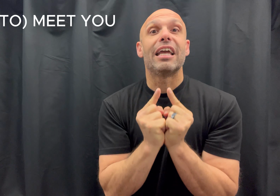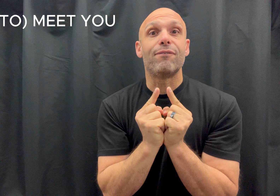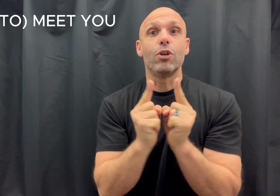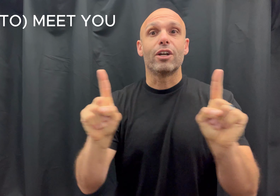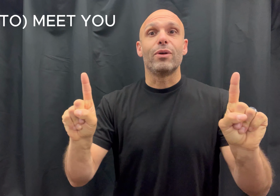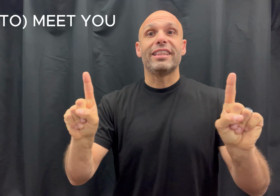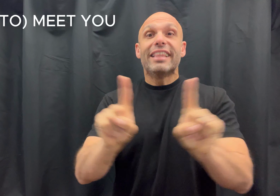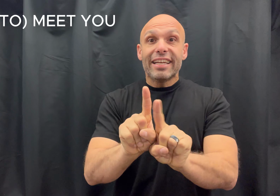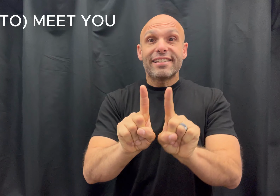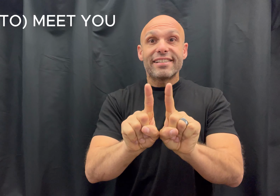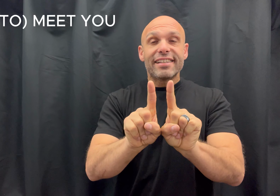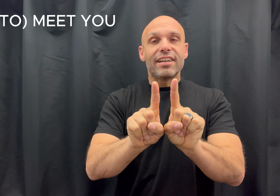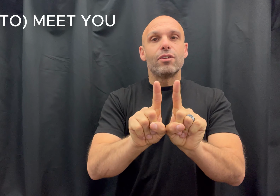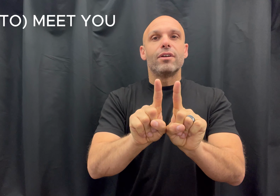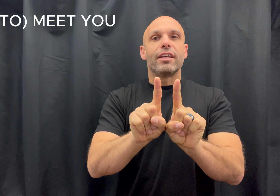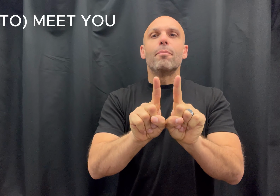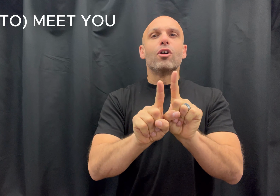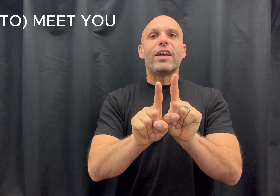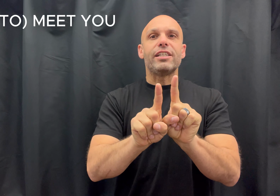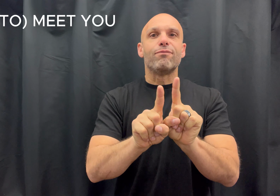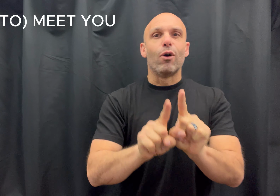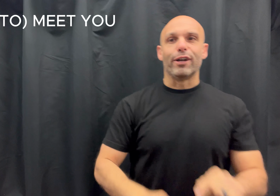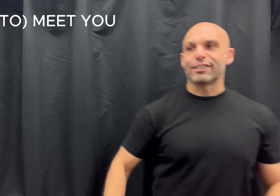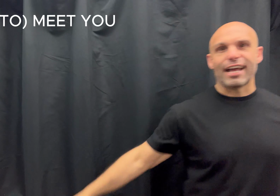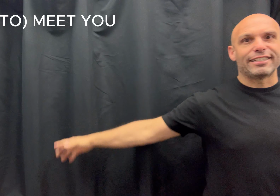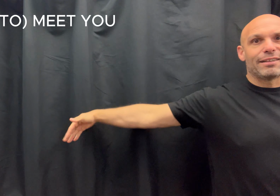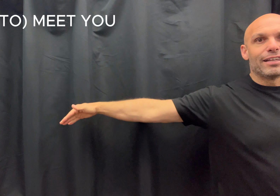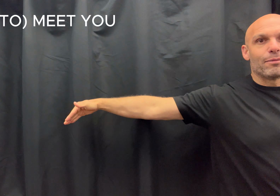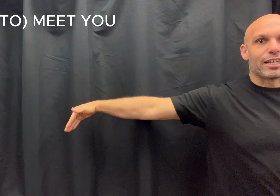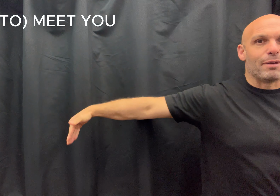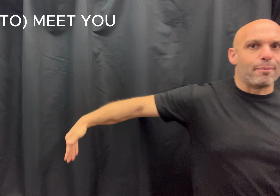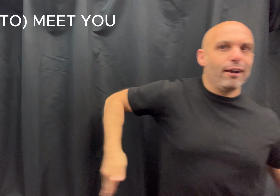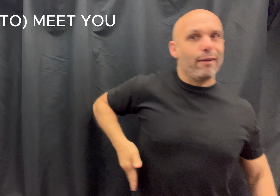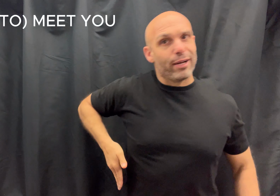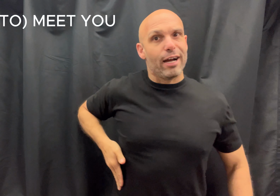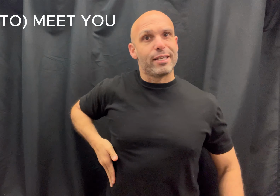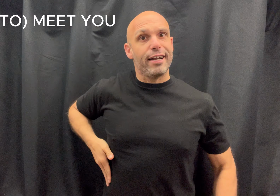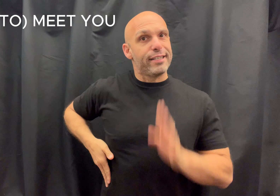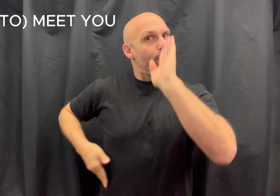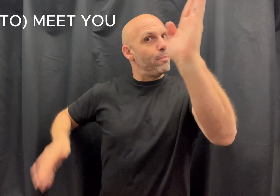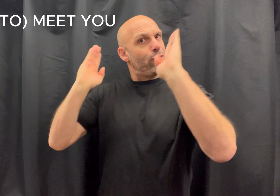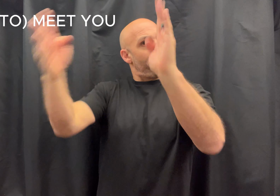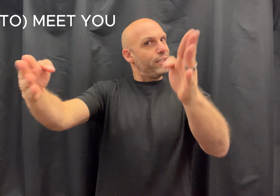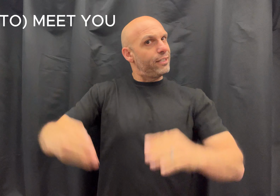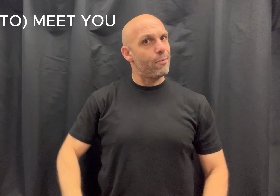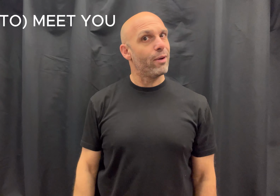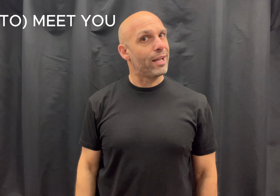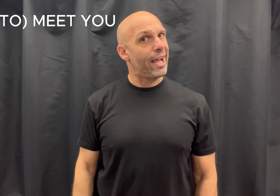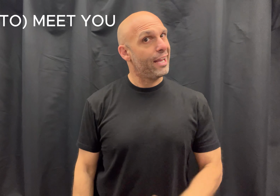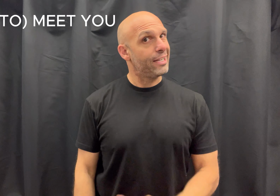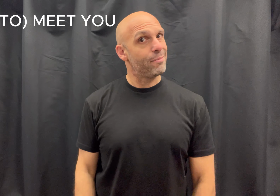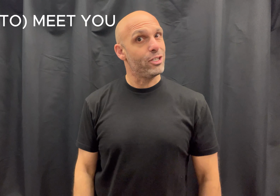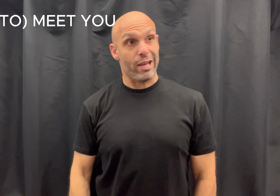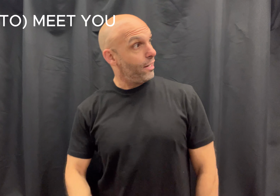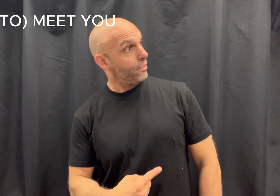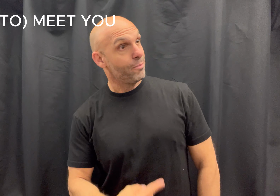you are doing this, they're both facing forward. That's like someone's coming up here and we come side to side, we're both facing the same way. We're like, hey, nice to meet you. Hey, nice to meet you